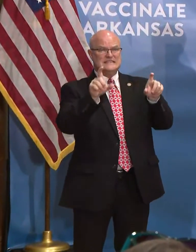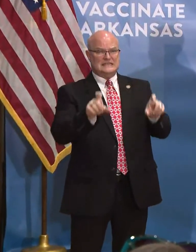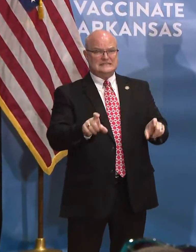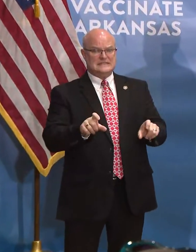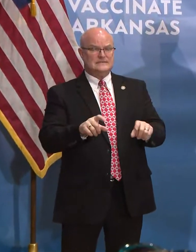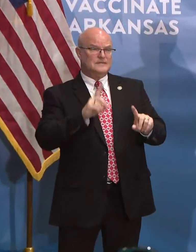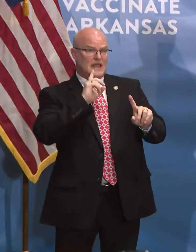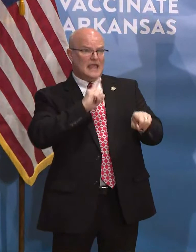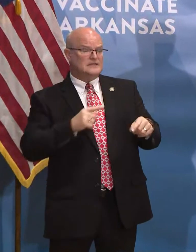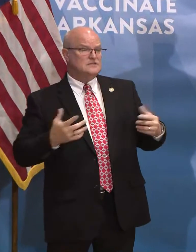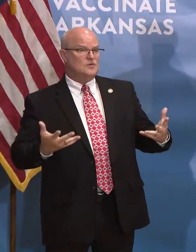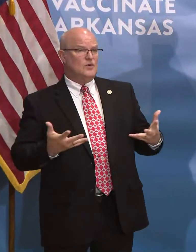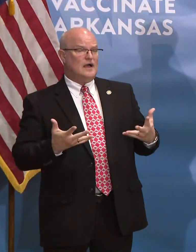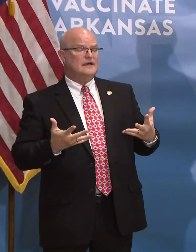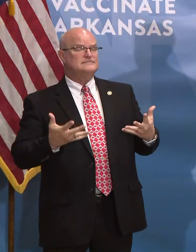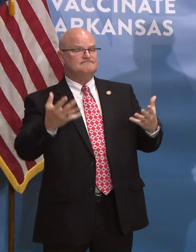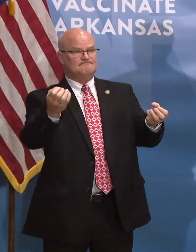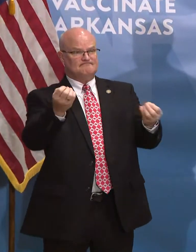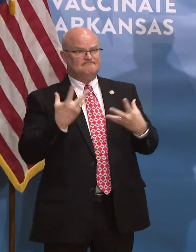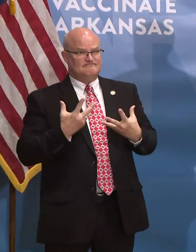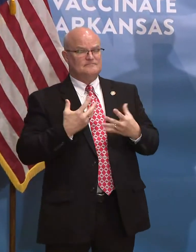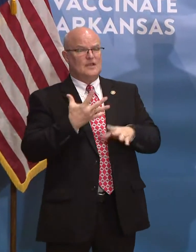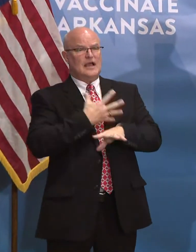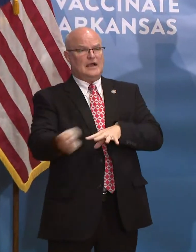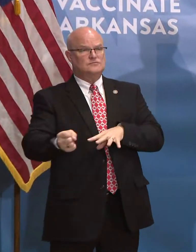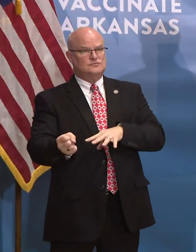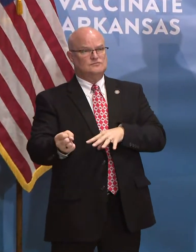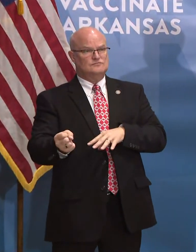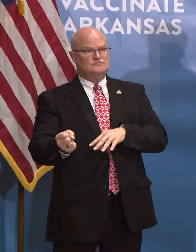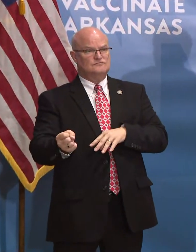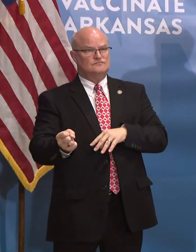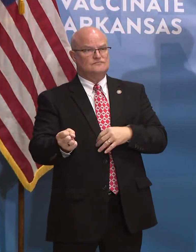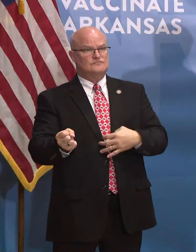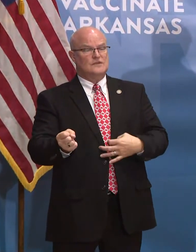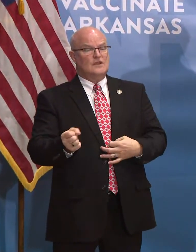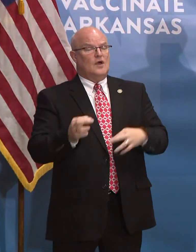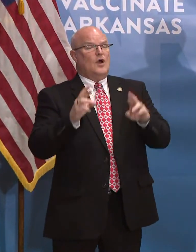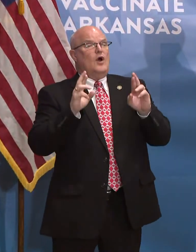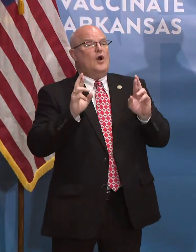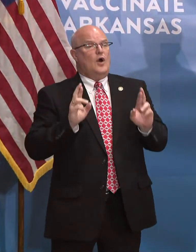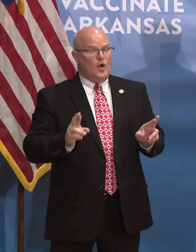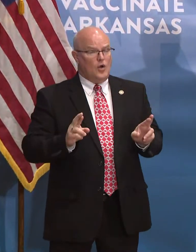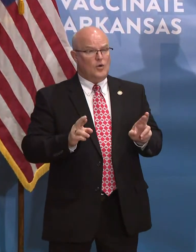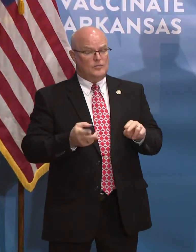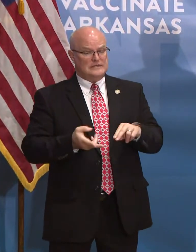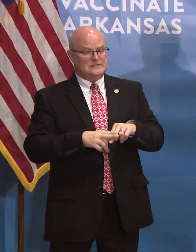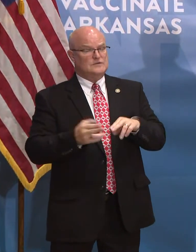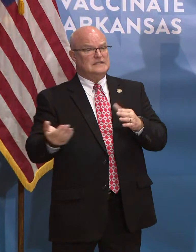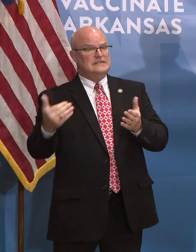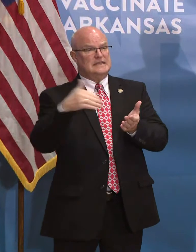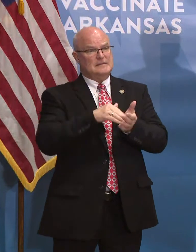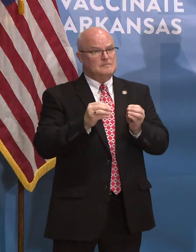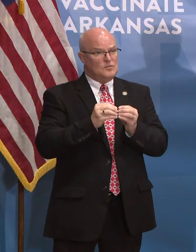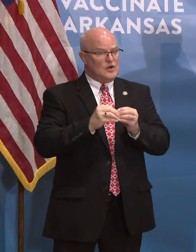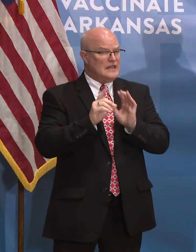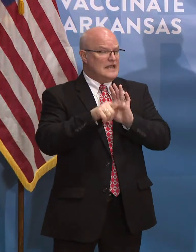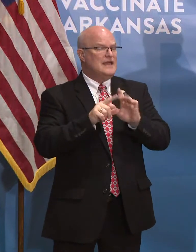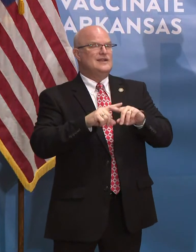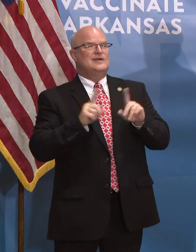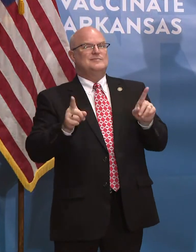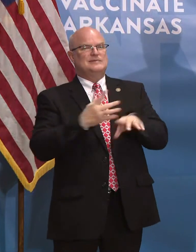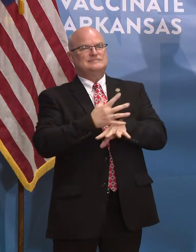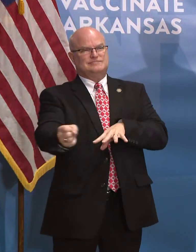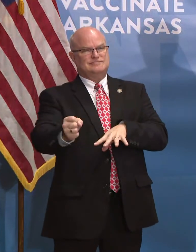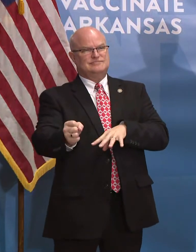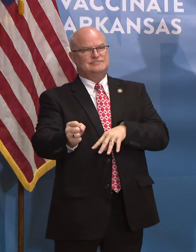and the answer has consistently come back, we're out. And they hope the supply chain will increase, but they're out. And